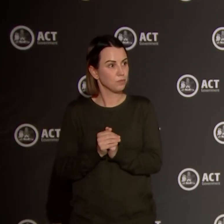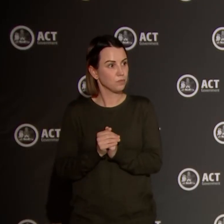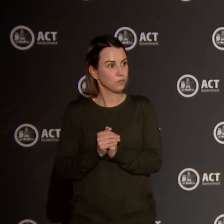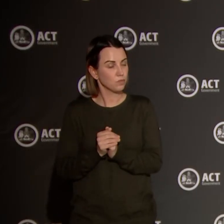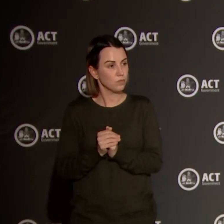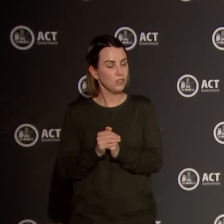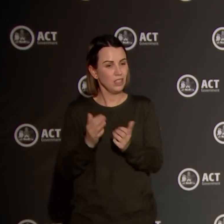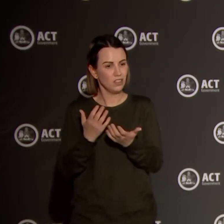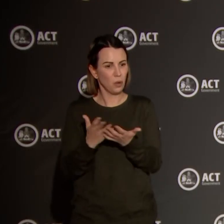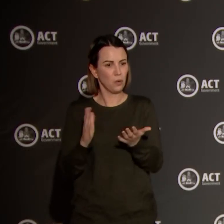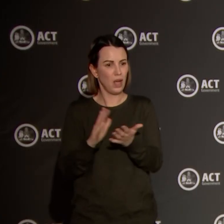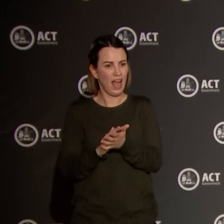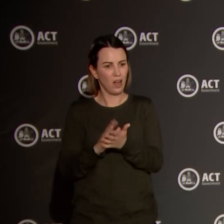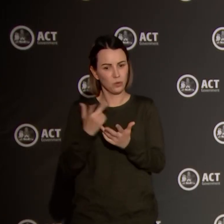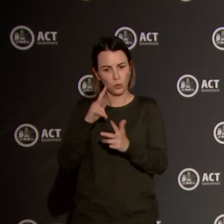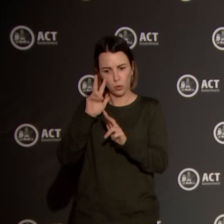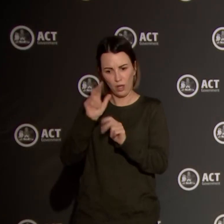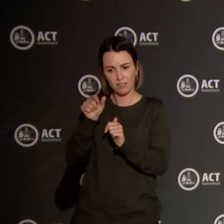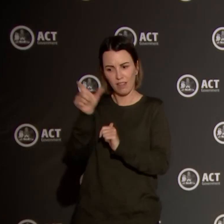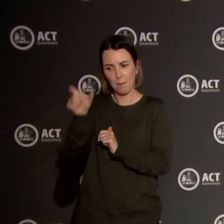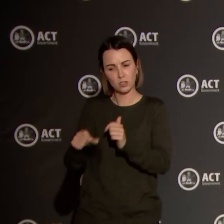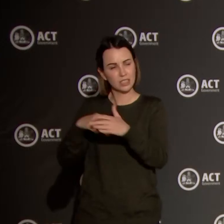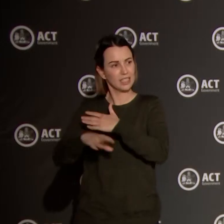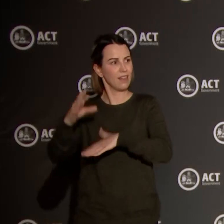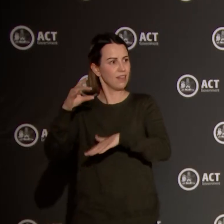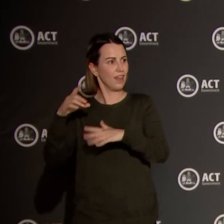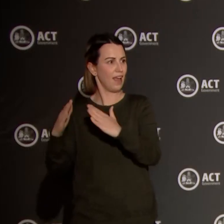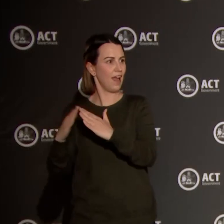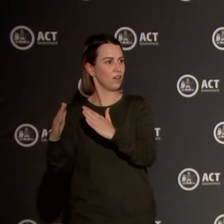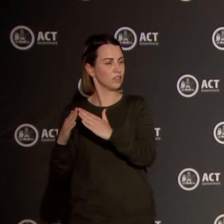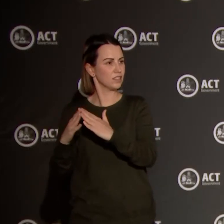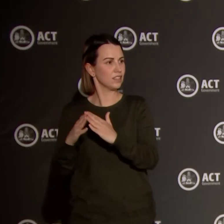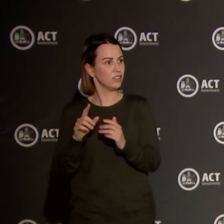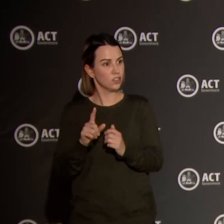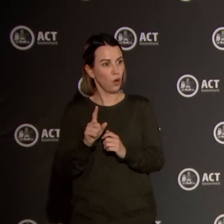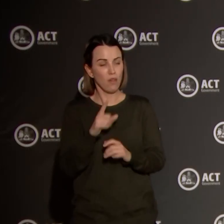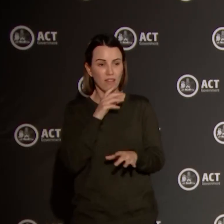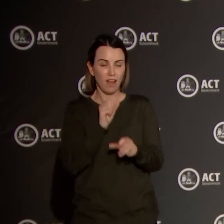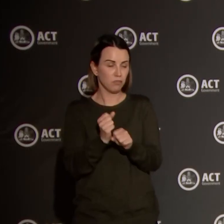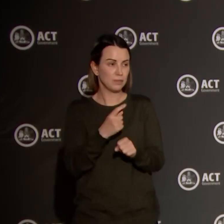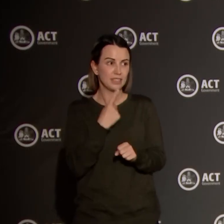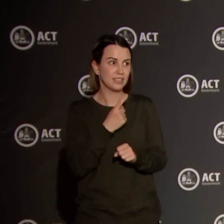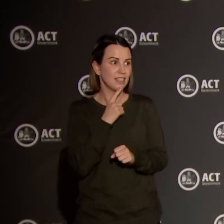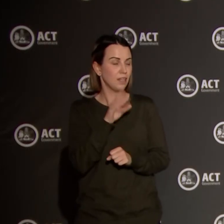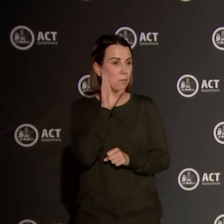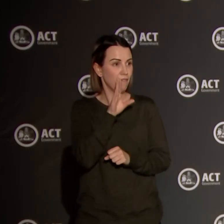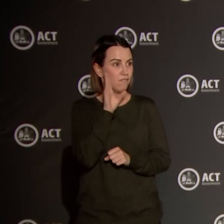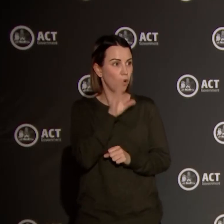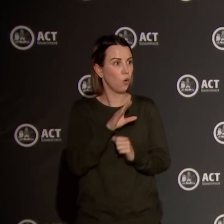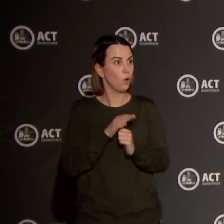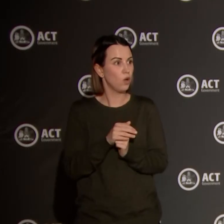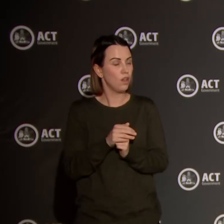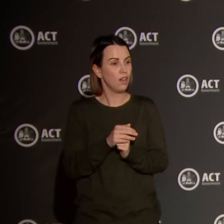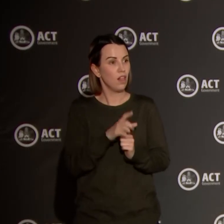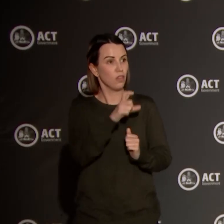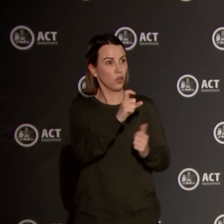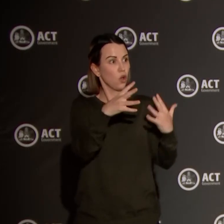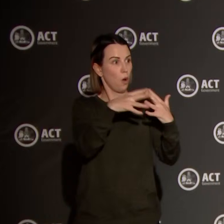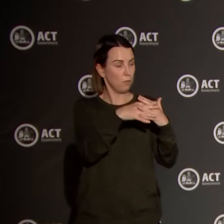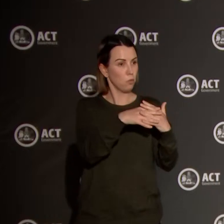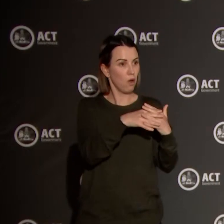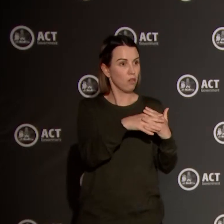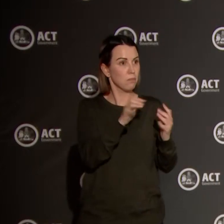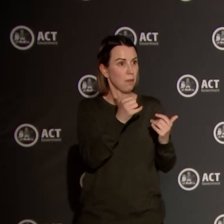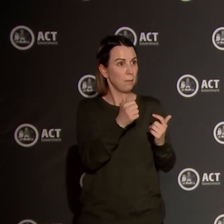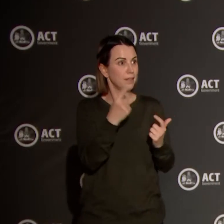are crafted. So the ACT government has maintained, and I think I've said this publicly before, that the Commonwealth should be